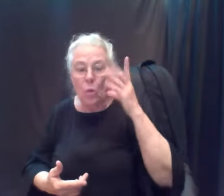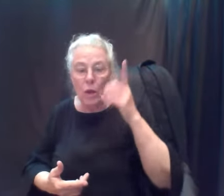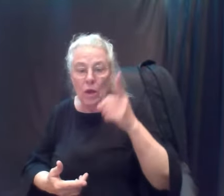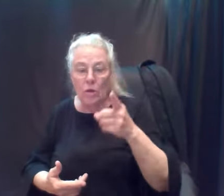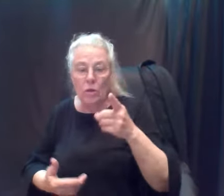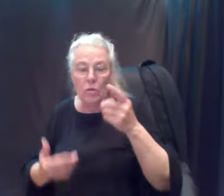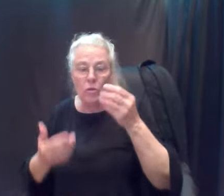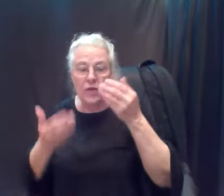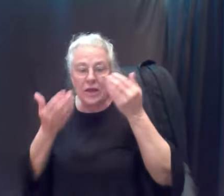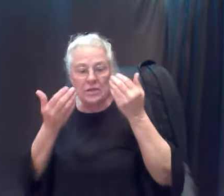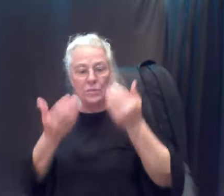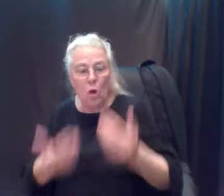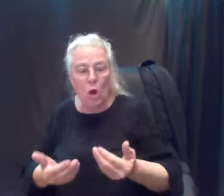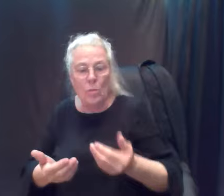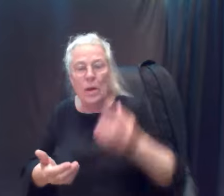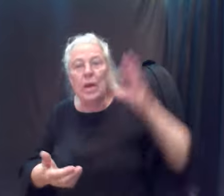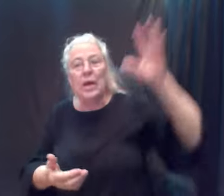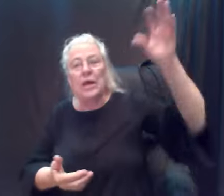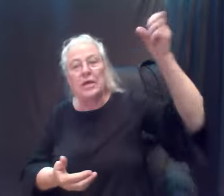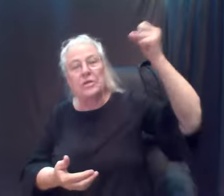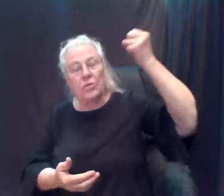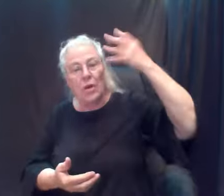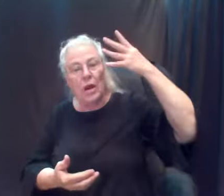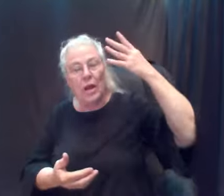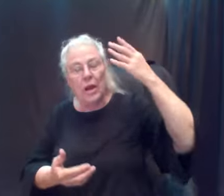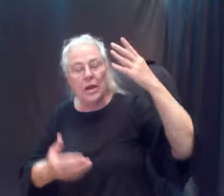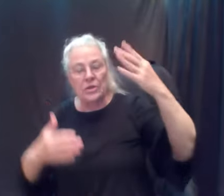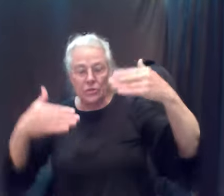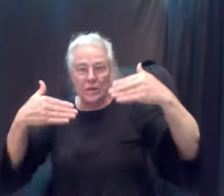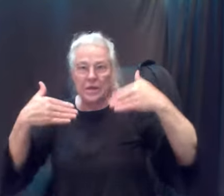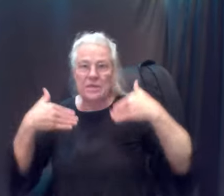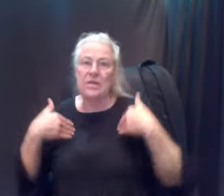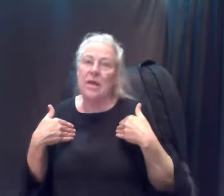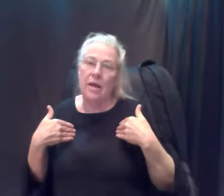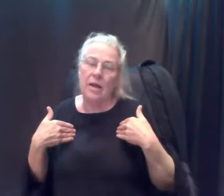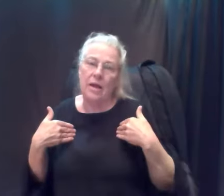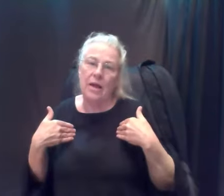will you this moment his grace receive?